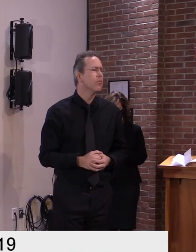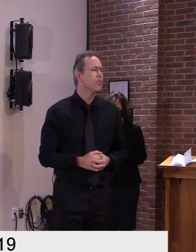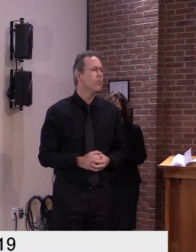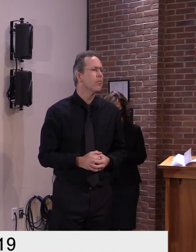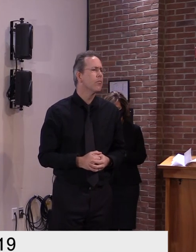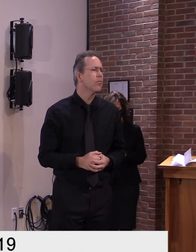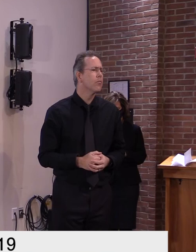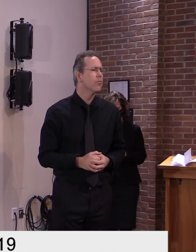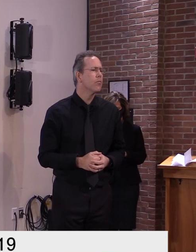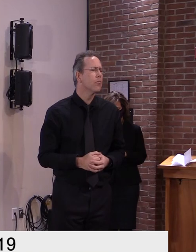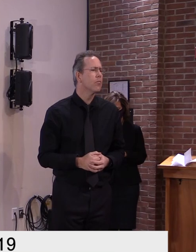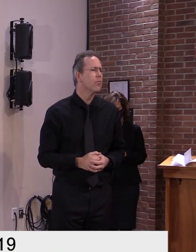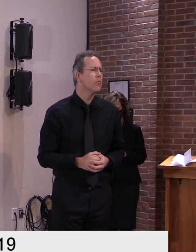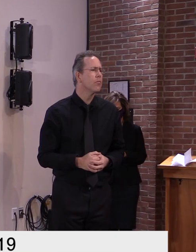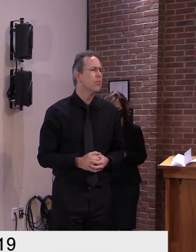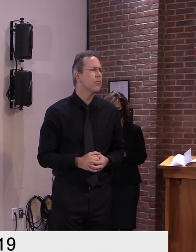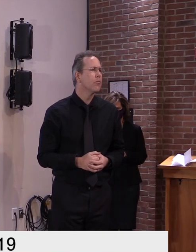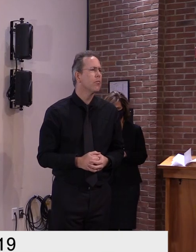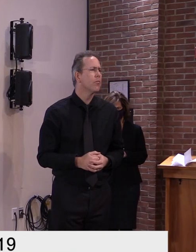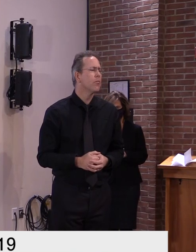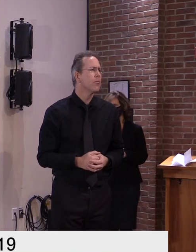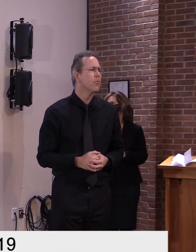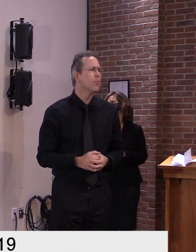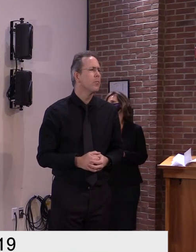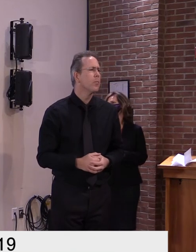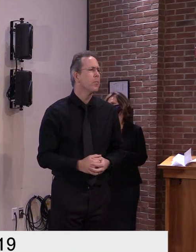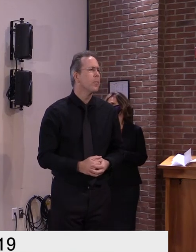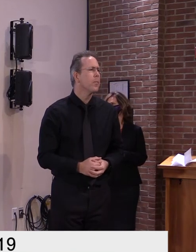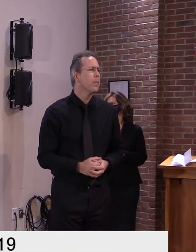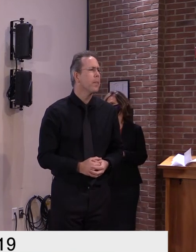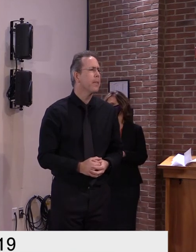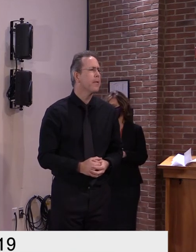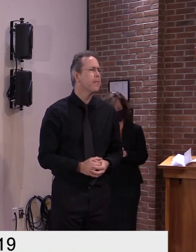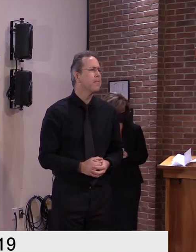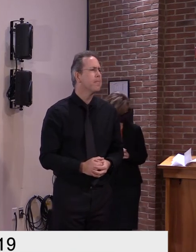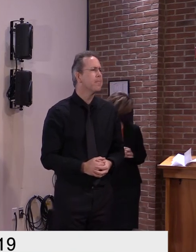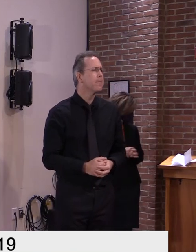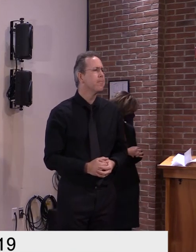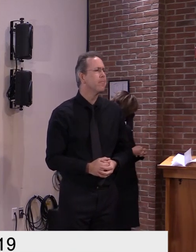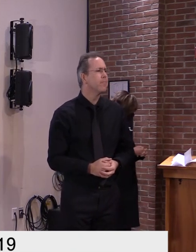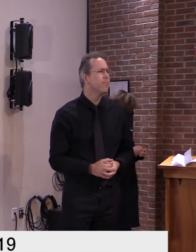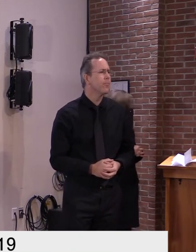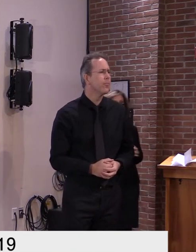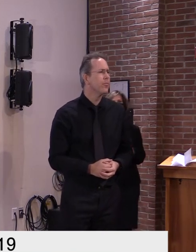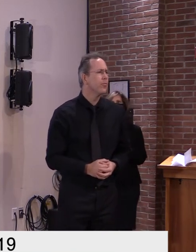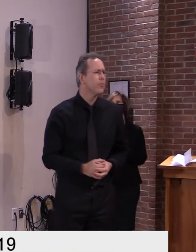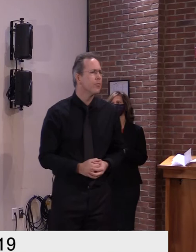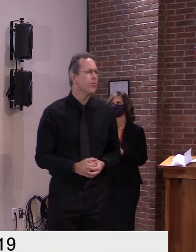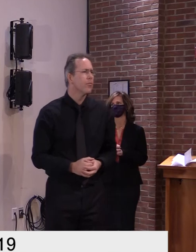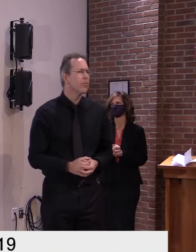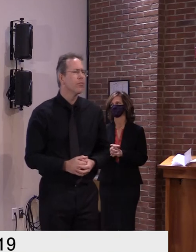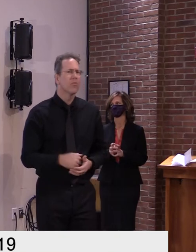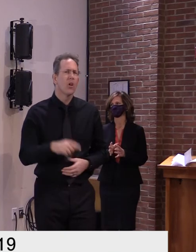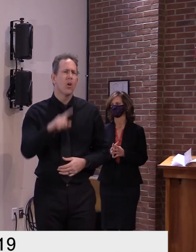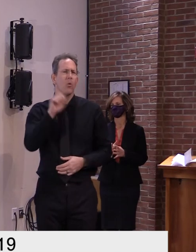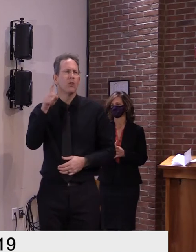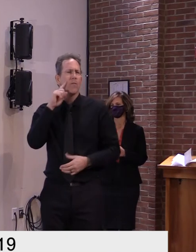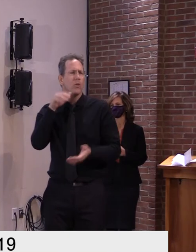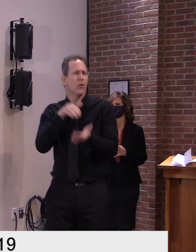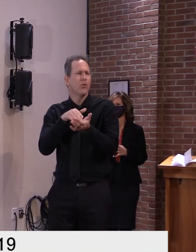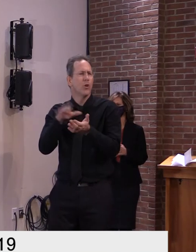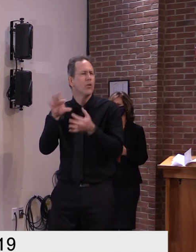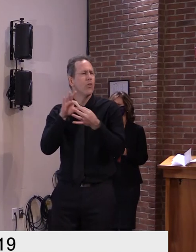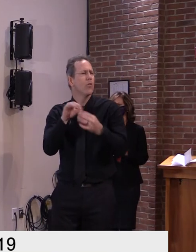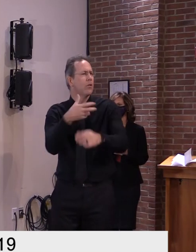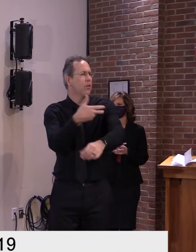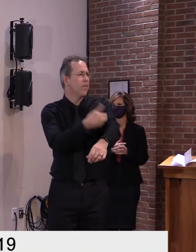on the vaccinations in the group 1A for Dr. Levine. Over the last few days, I've spoken with medical officers at both